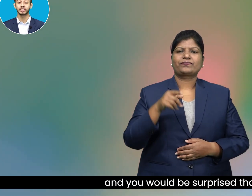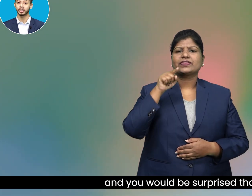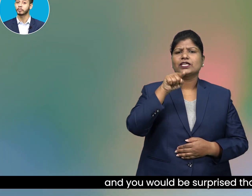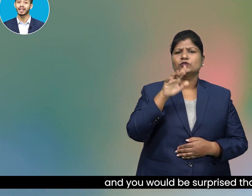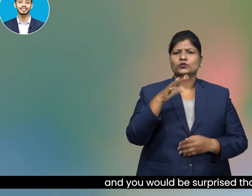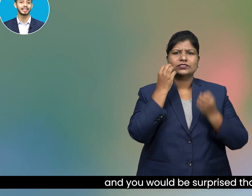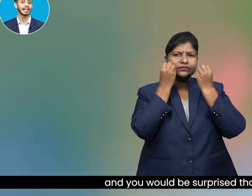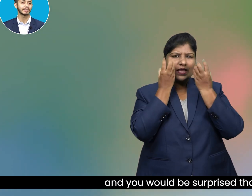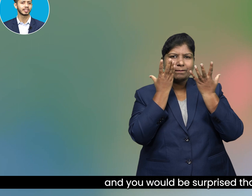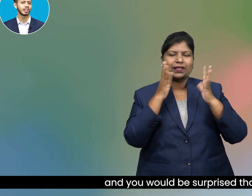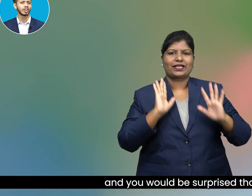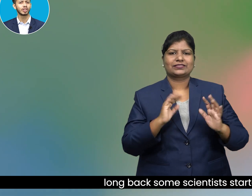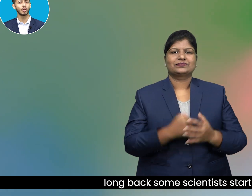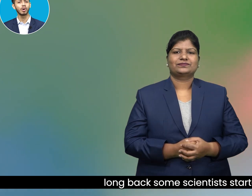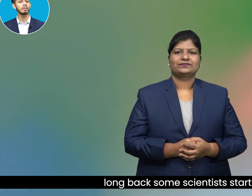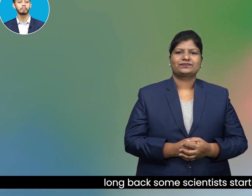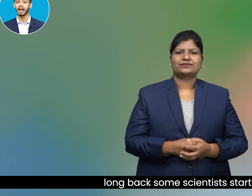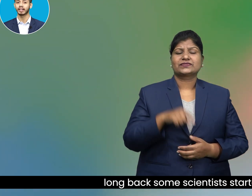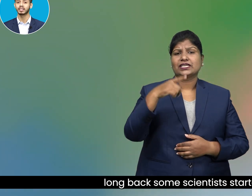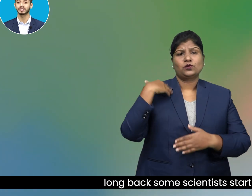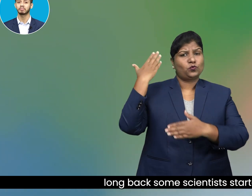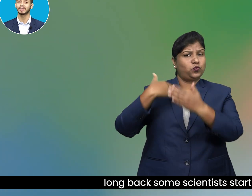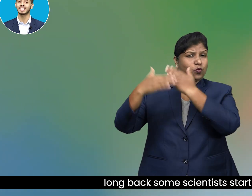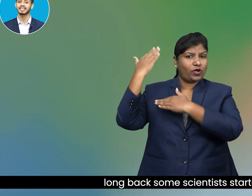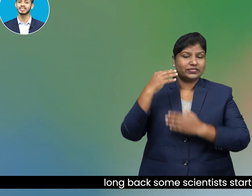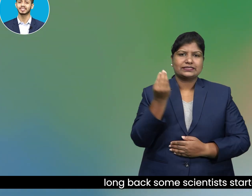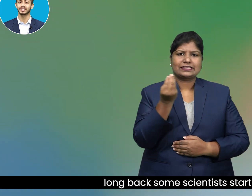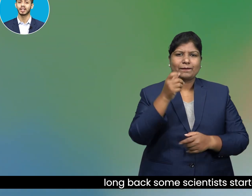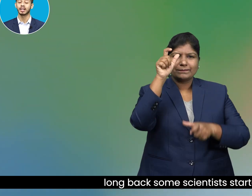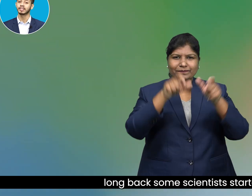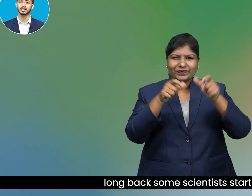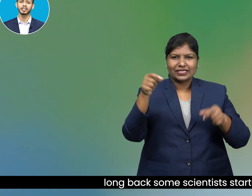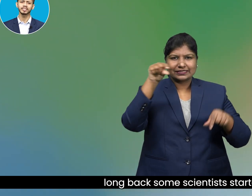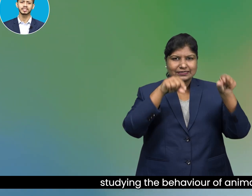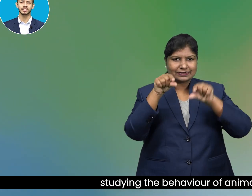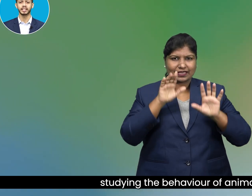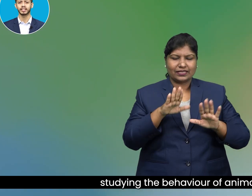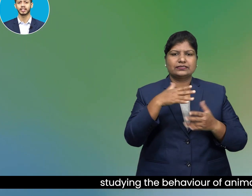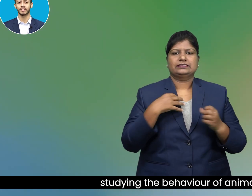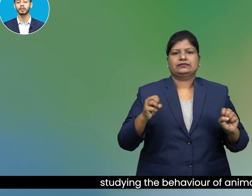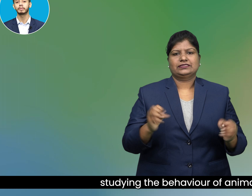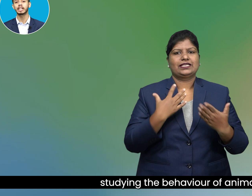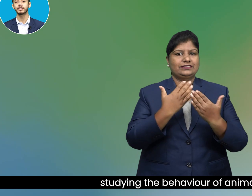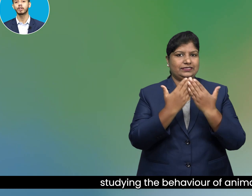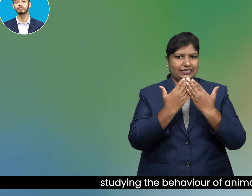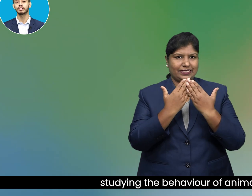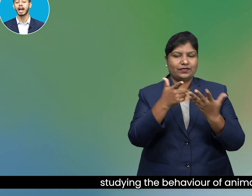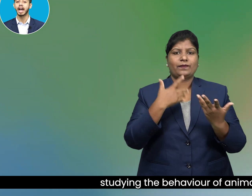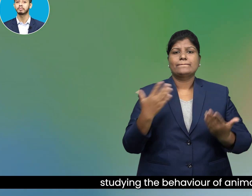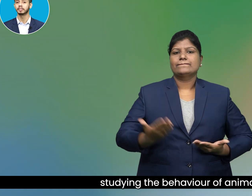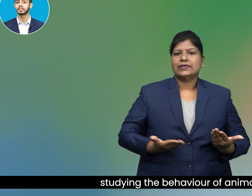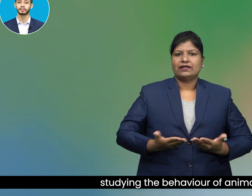be surprised that long back some scientists started studying the behavior